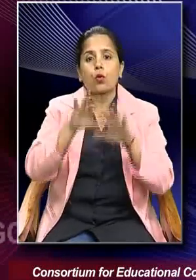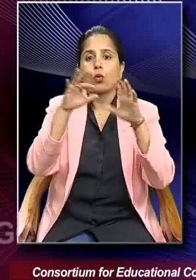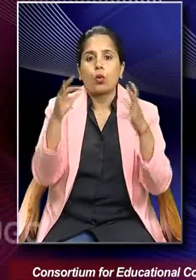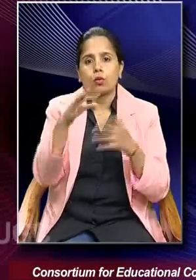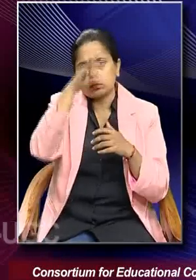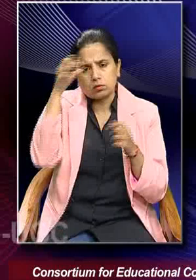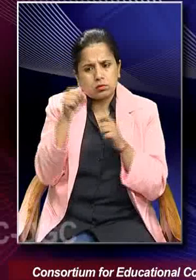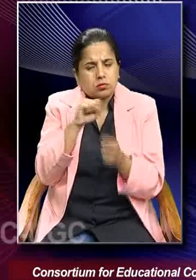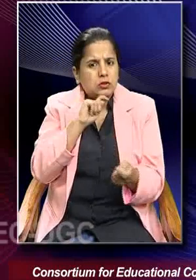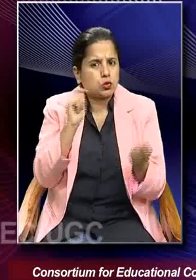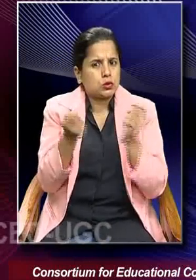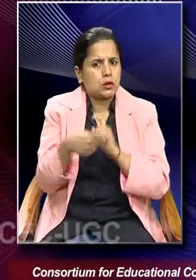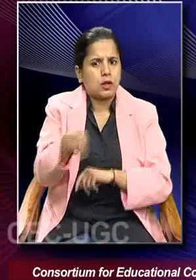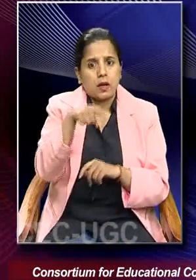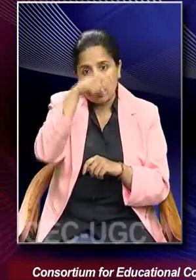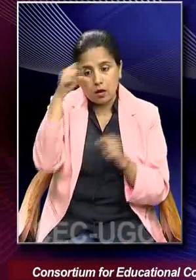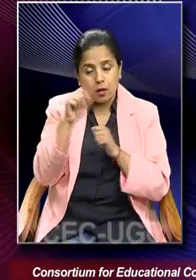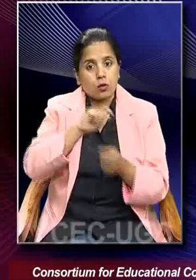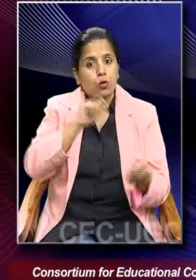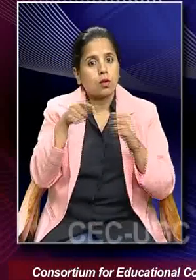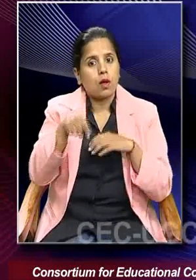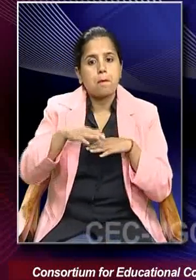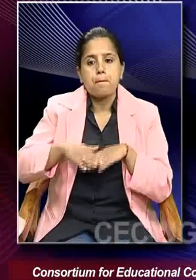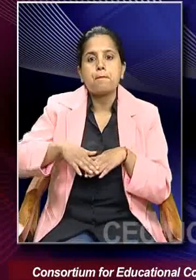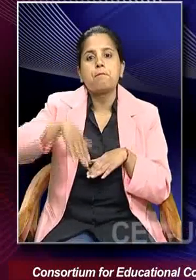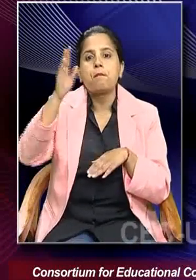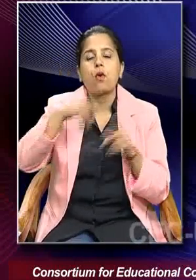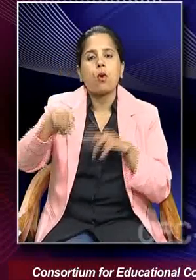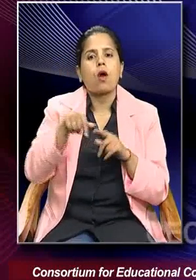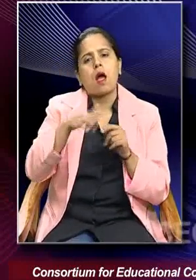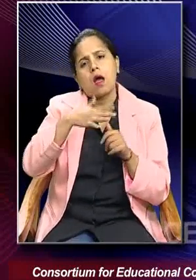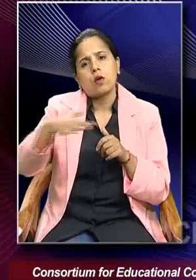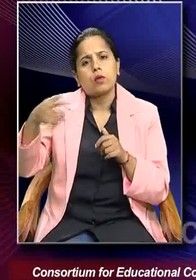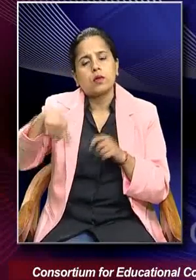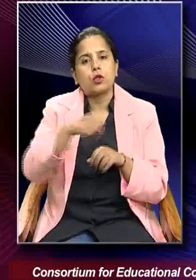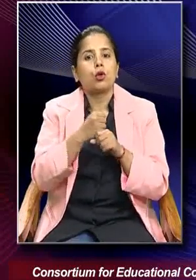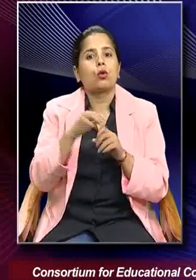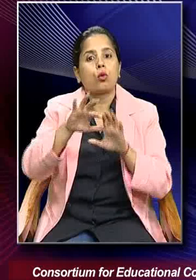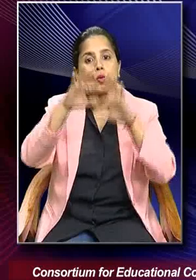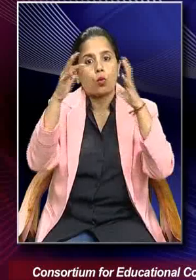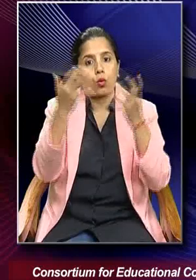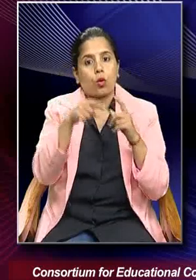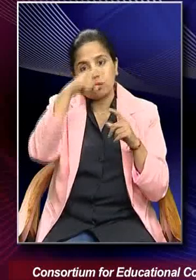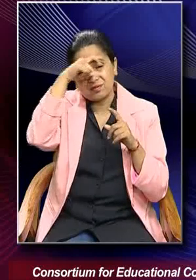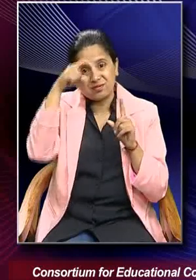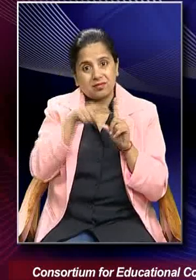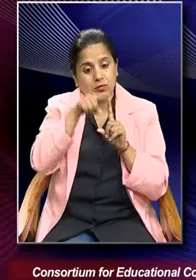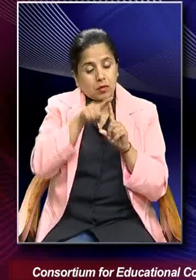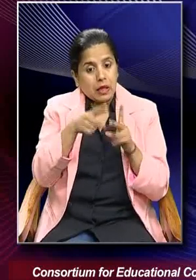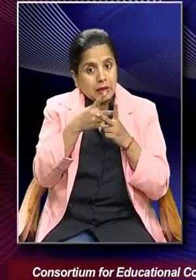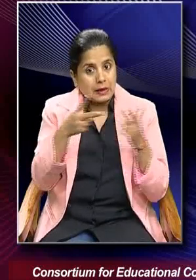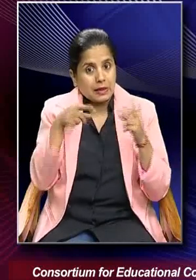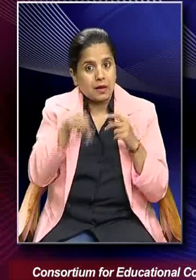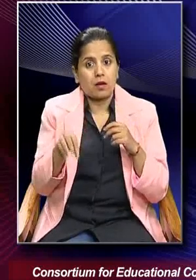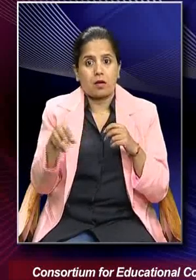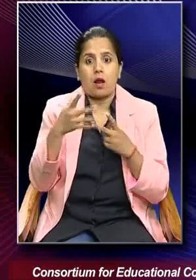warming is the increase in the average global temperature as a result of emissions